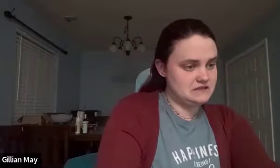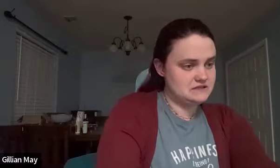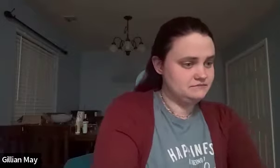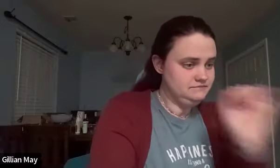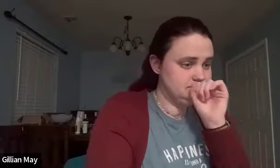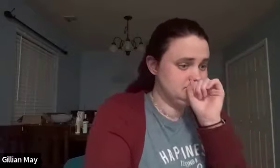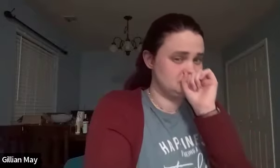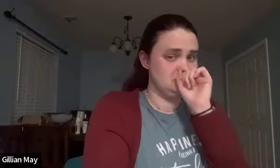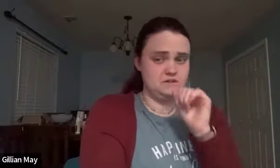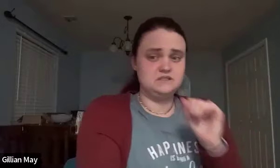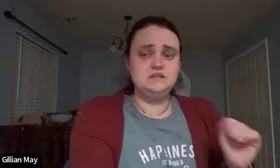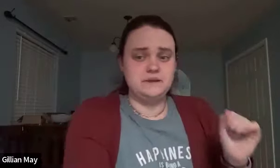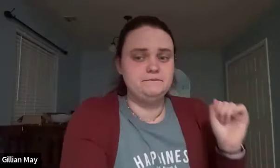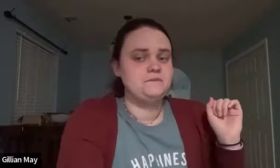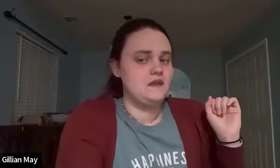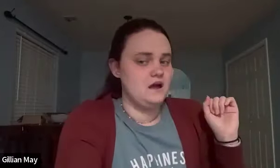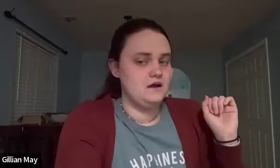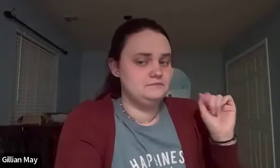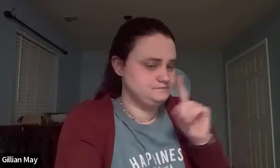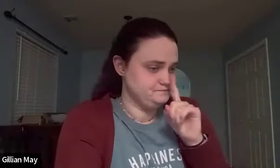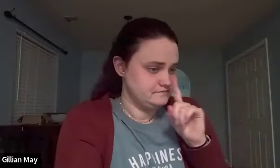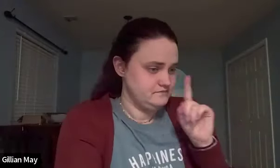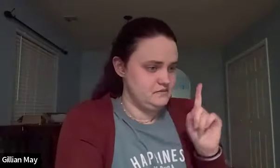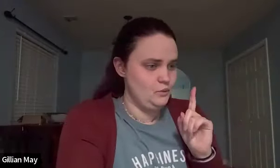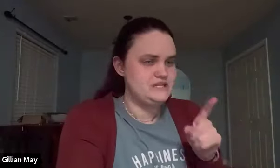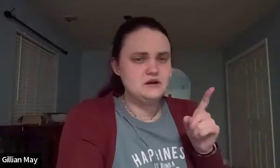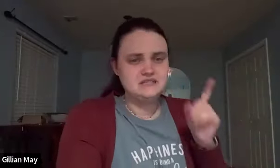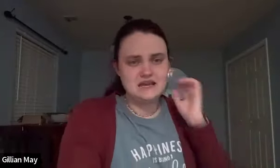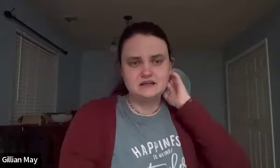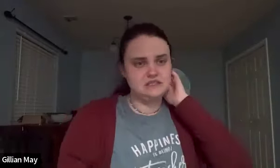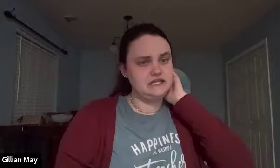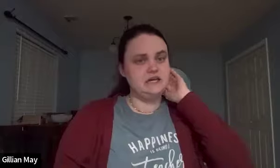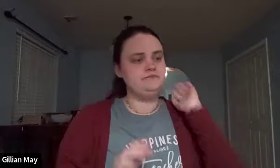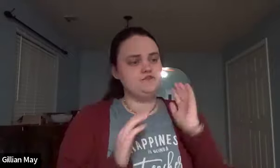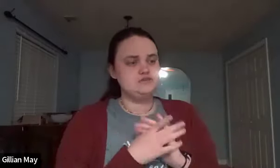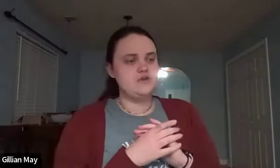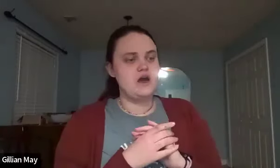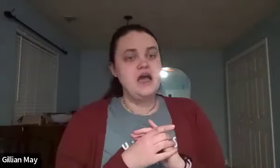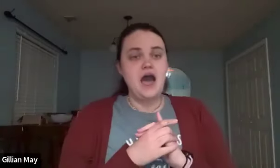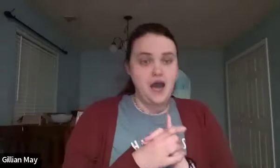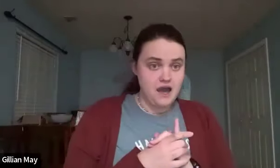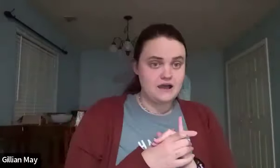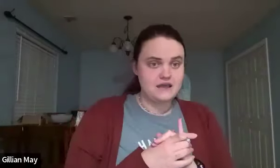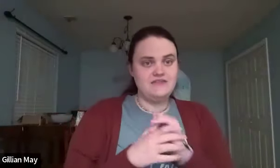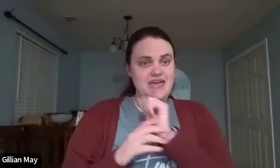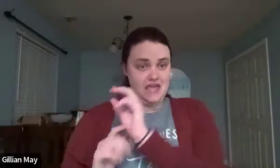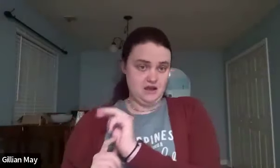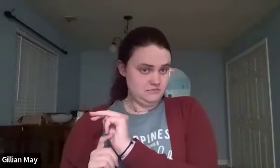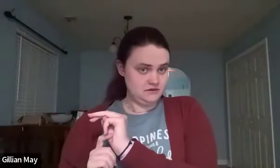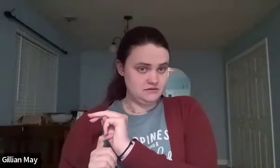is, excuse me, we don't technically do the I and the am.